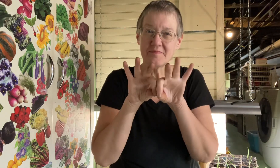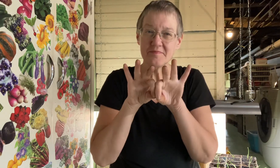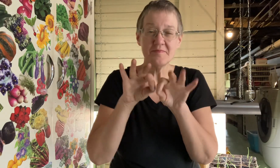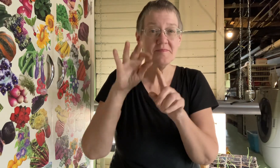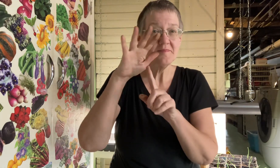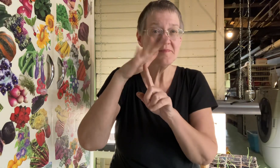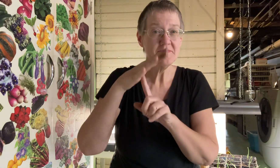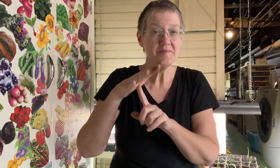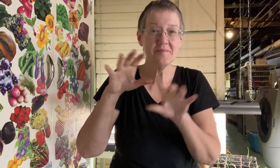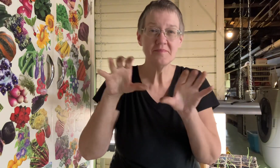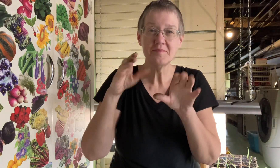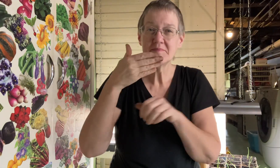Now, they do best